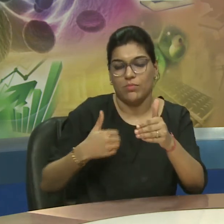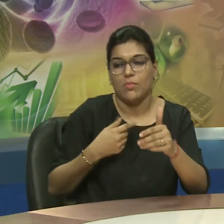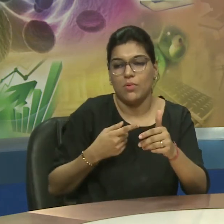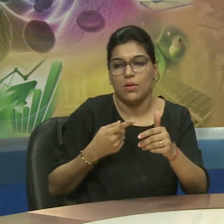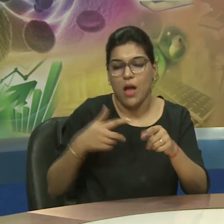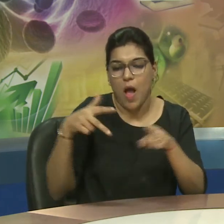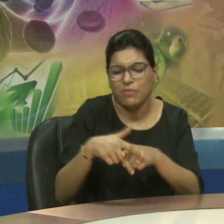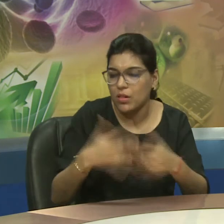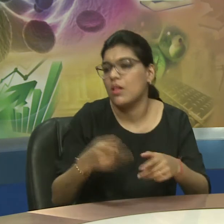surrender